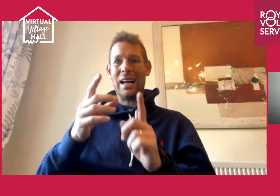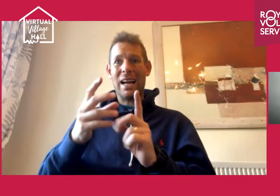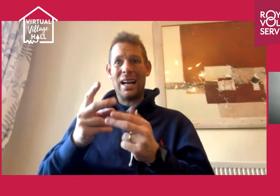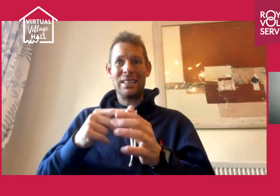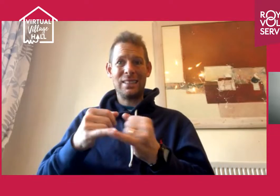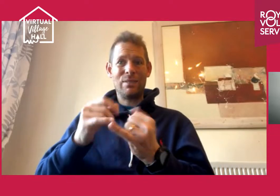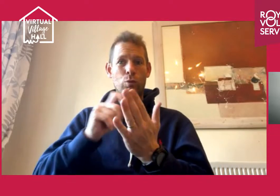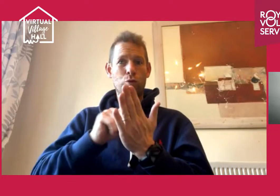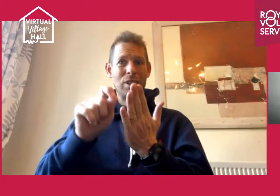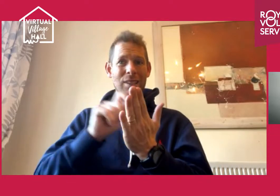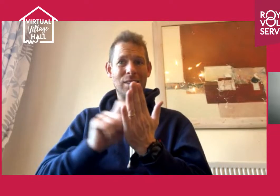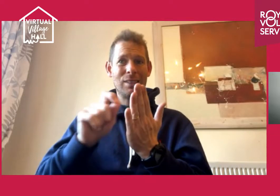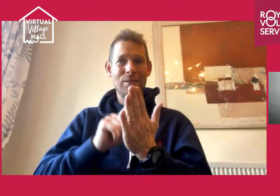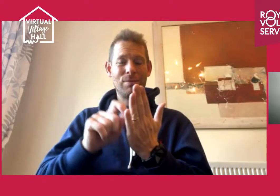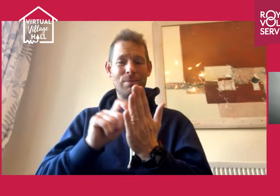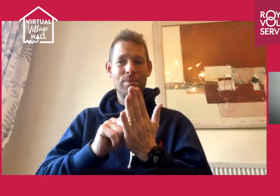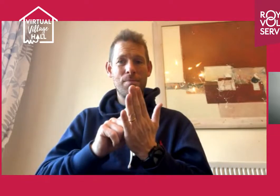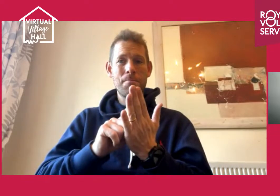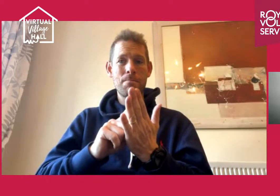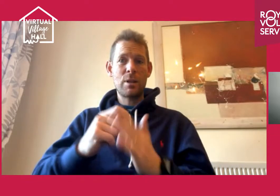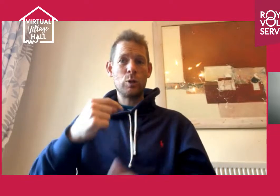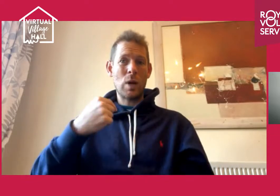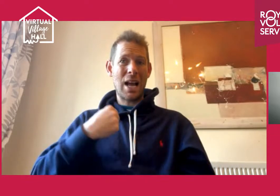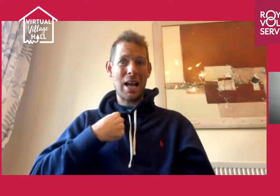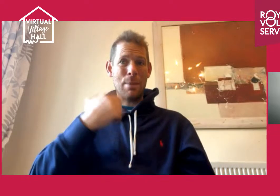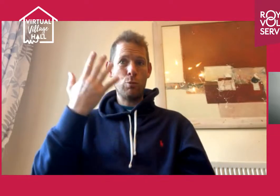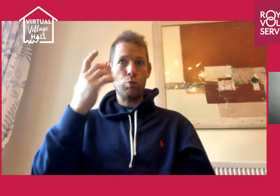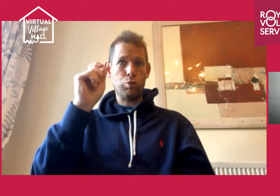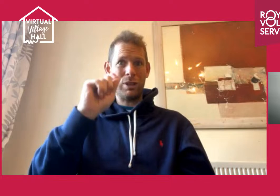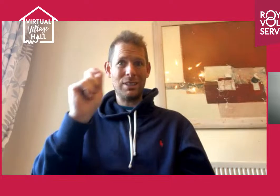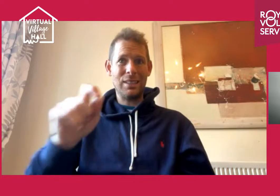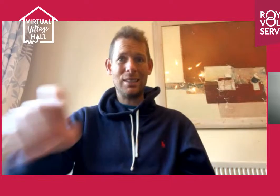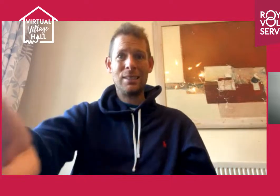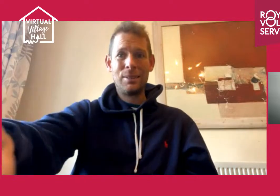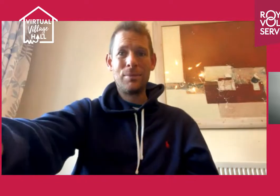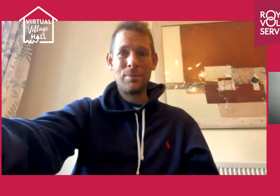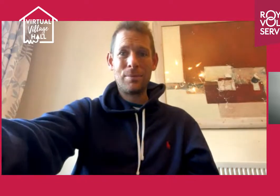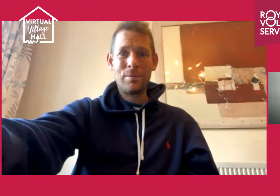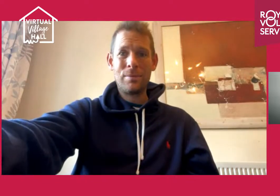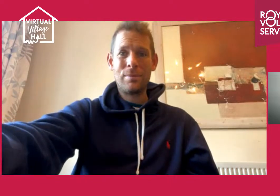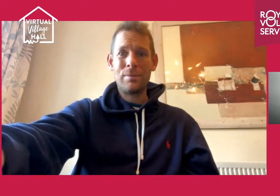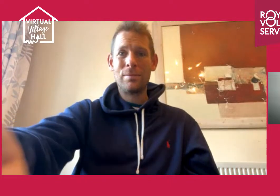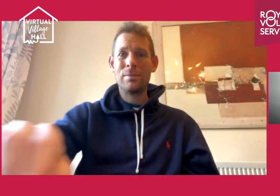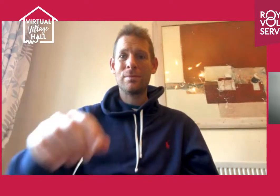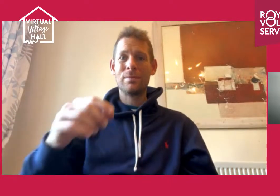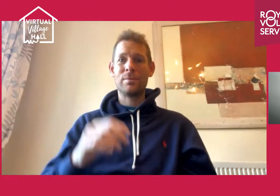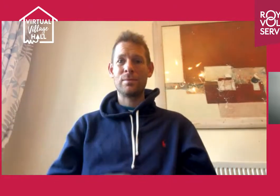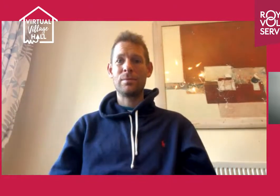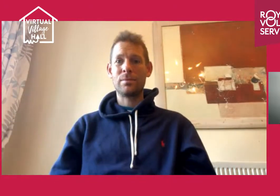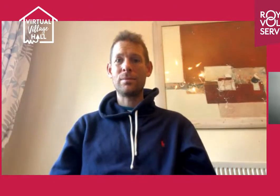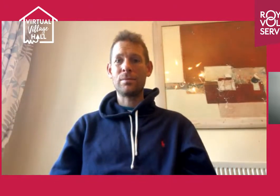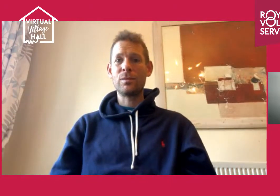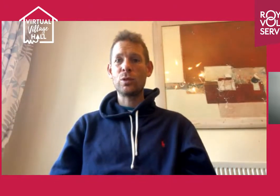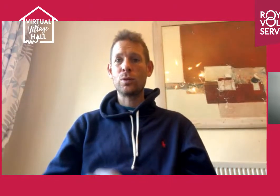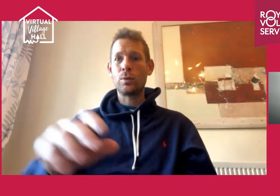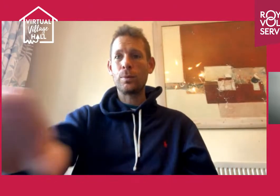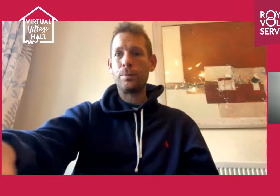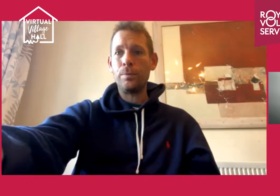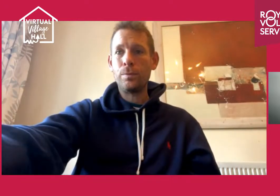will have a preferred hand or a dominant hand, the one that you would write with. So for me, I'm right-handed. So my right